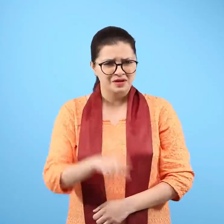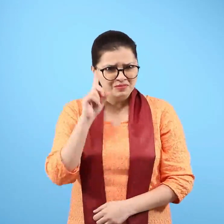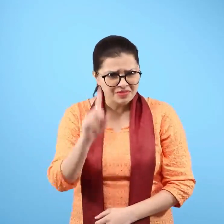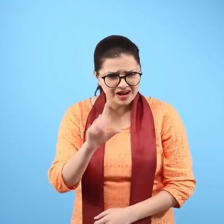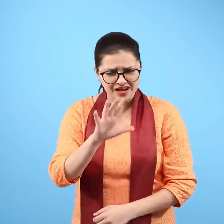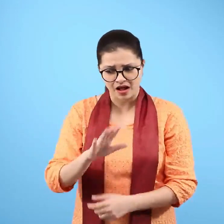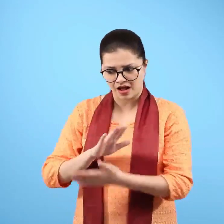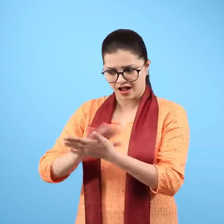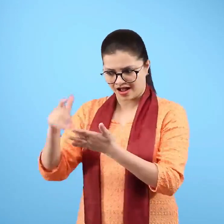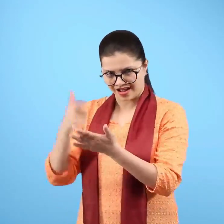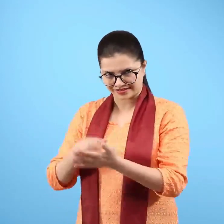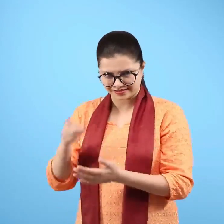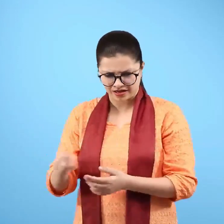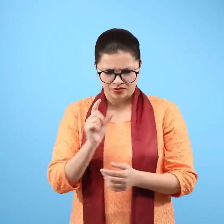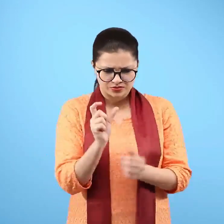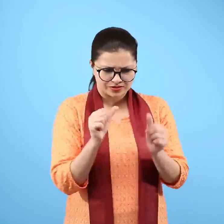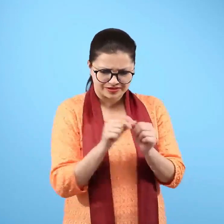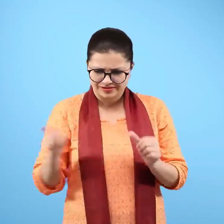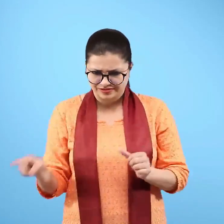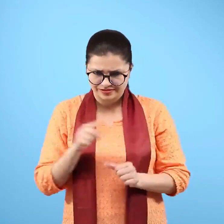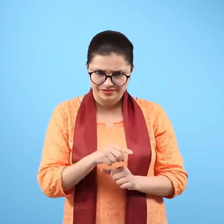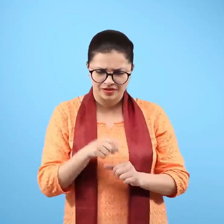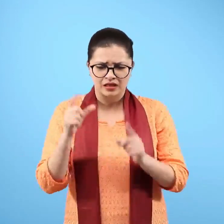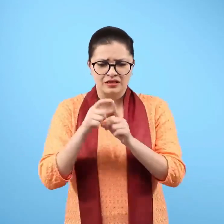But Haryana and Uttarakhand are closer to Delhi.